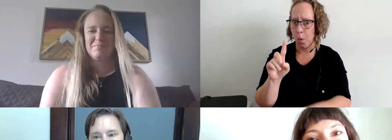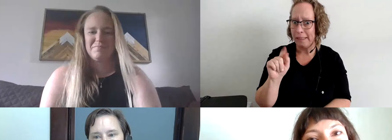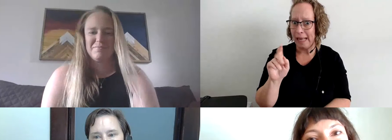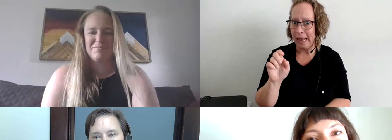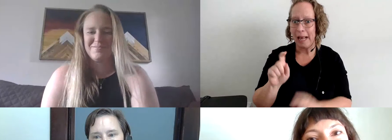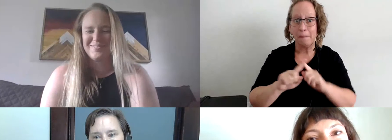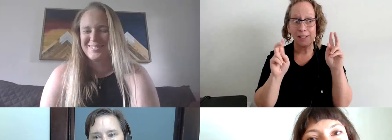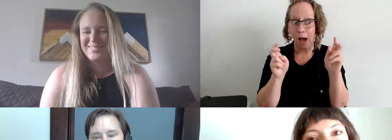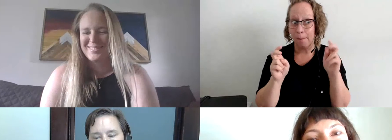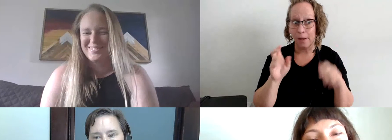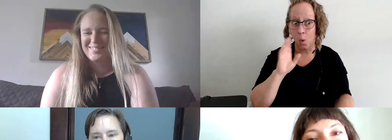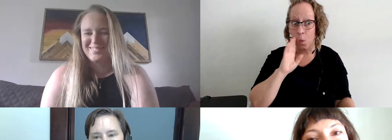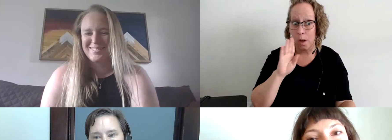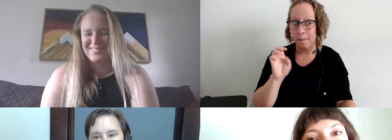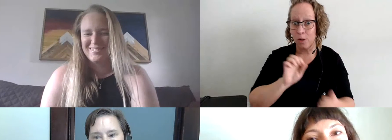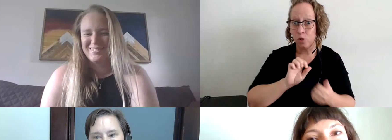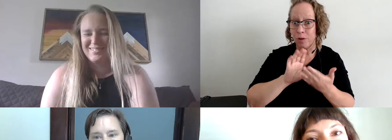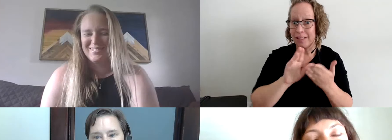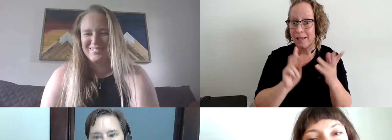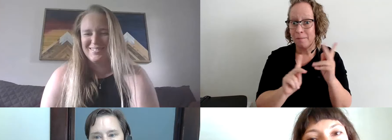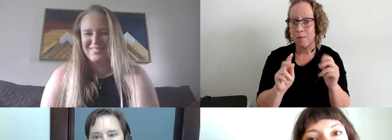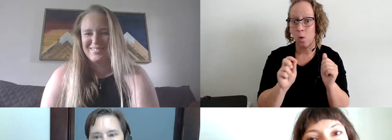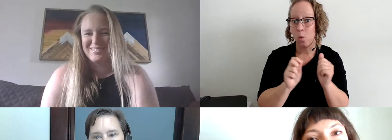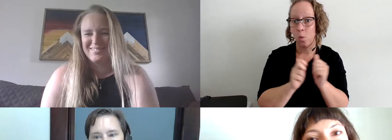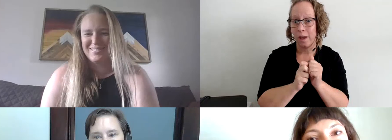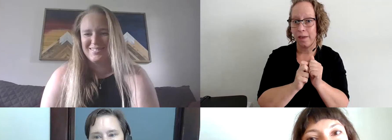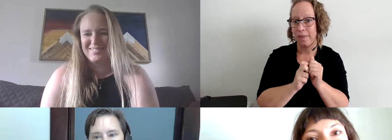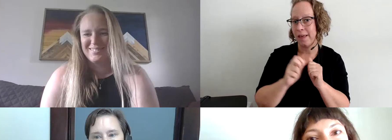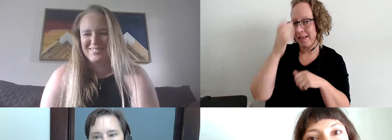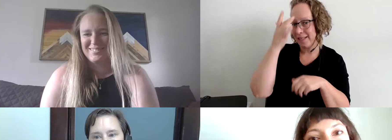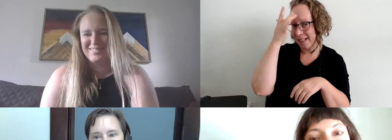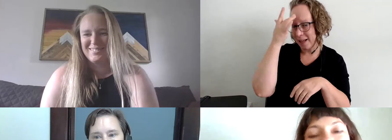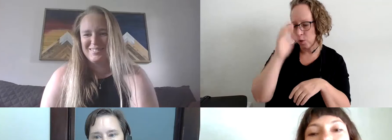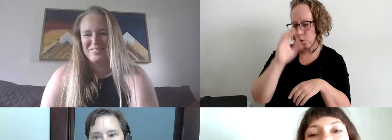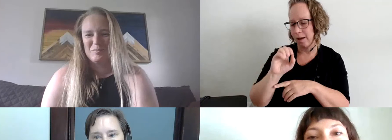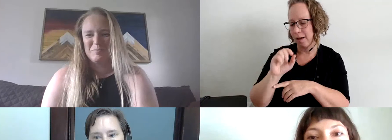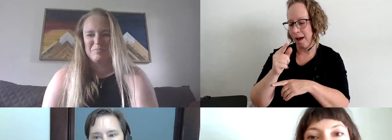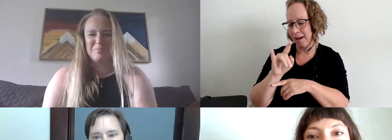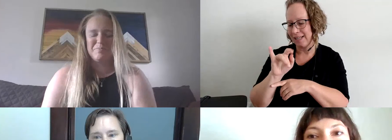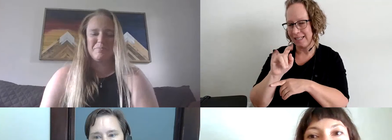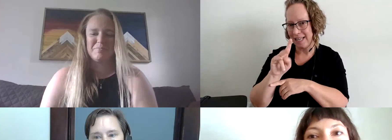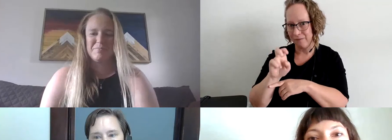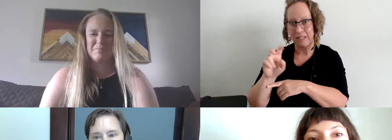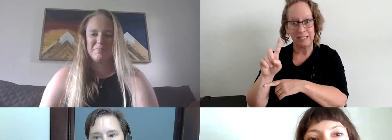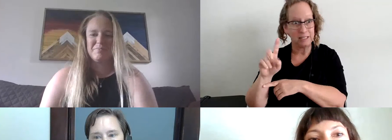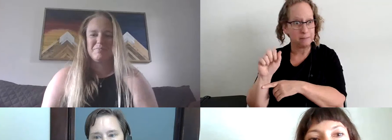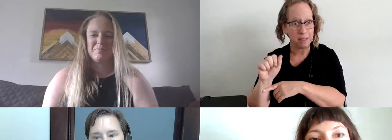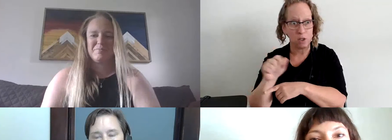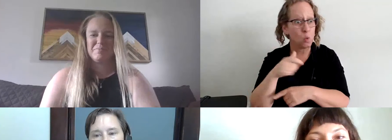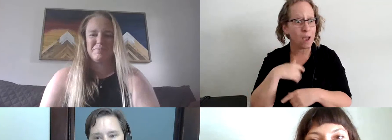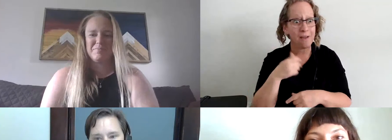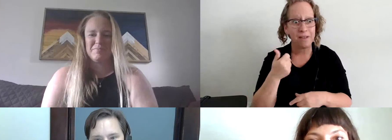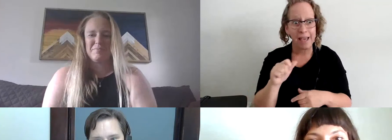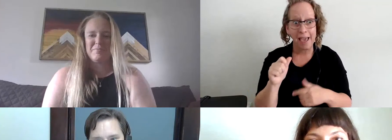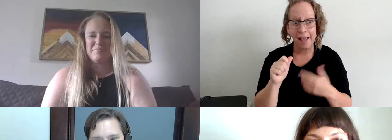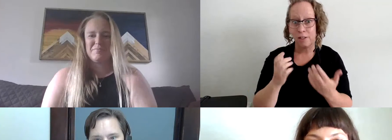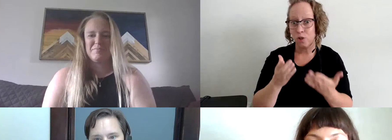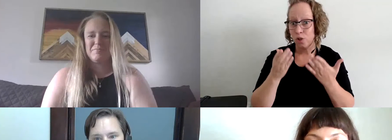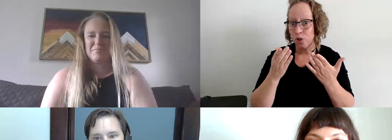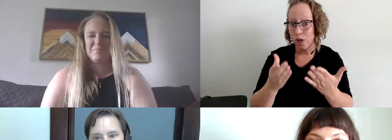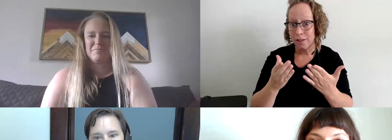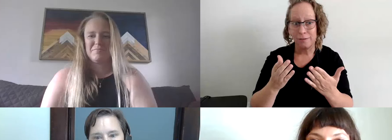topic is going to be addressing people with intellectual and cognitive disabilities. If you have any